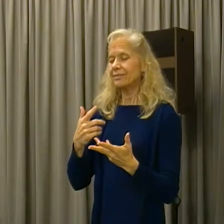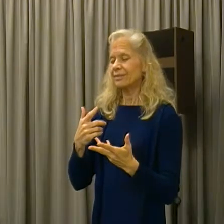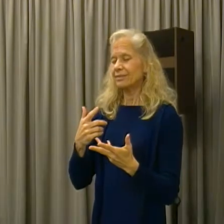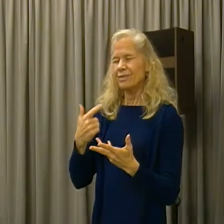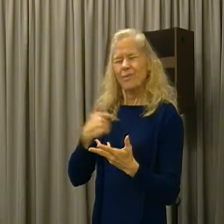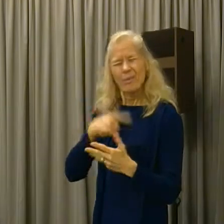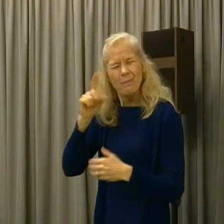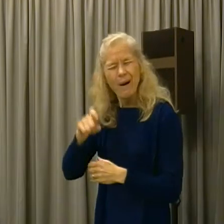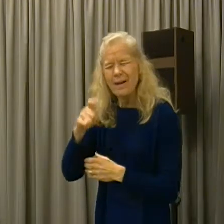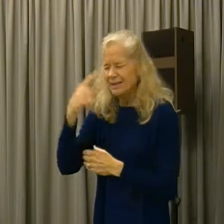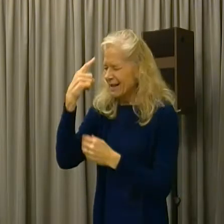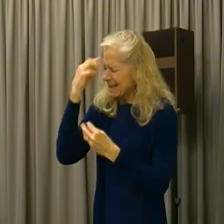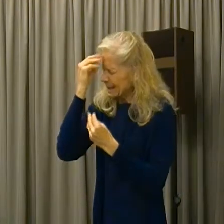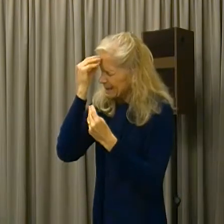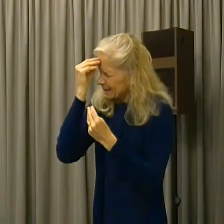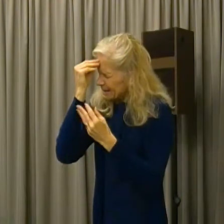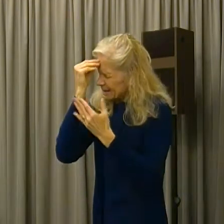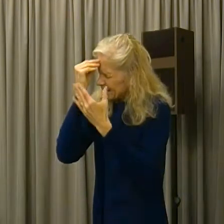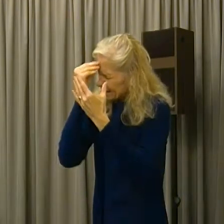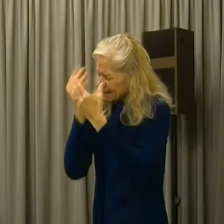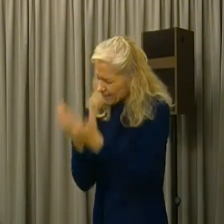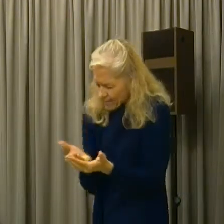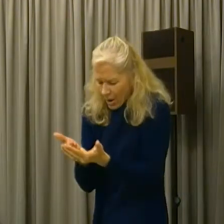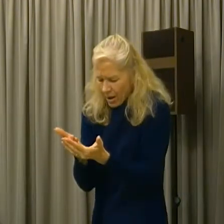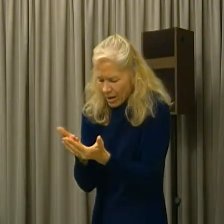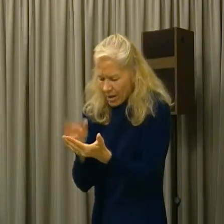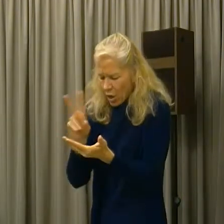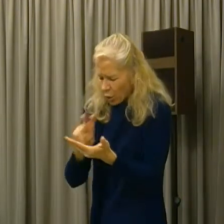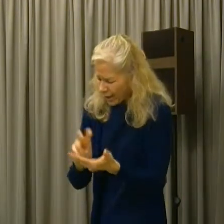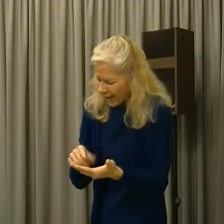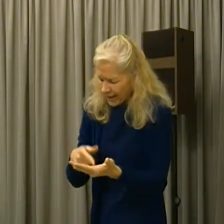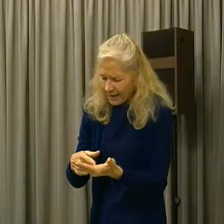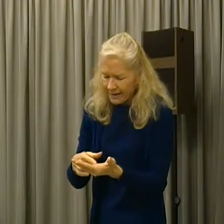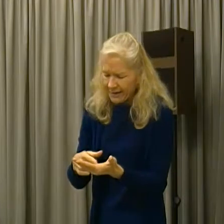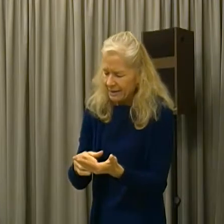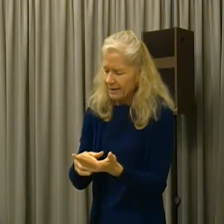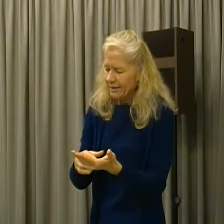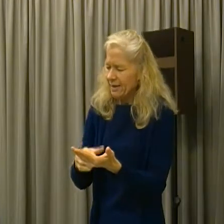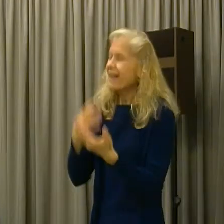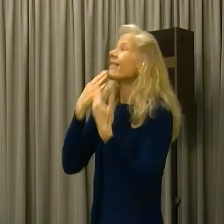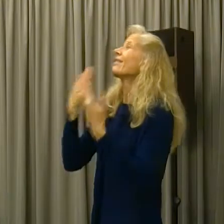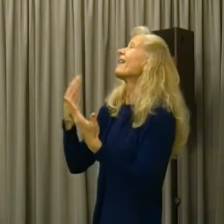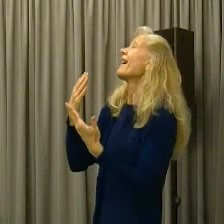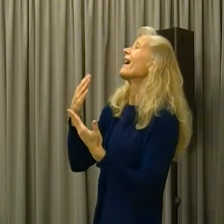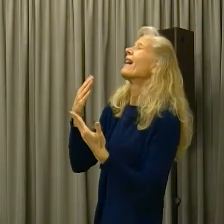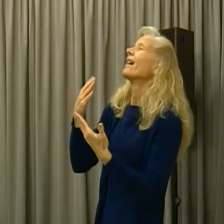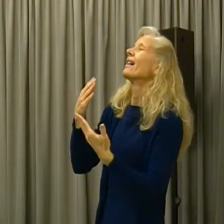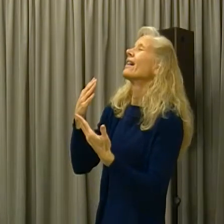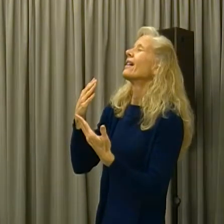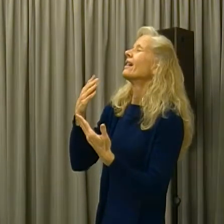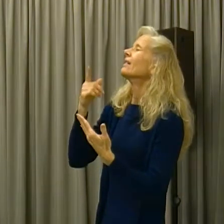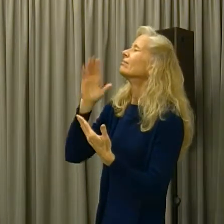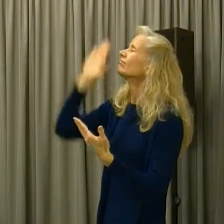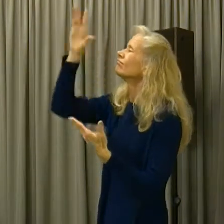of God. Thank you for the Spirit of God. Thank you, dear God, for your blessed Son who's made this indwelling